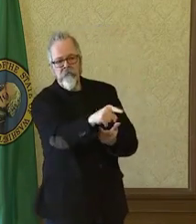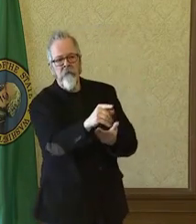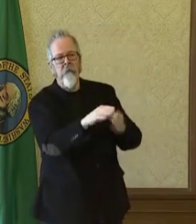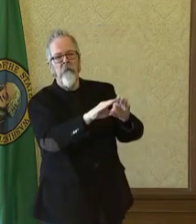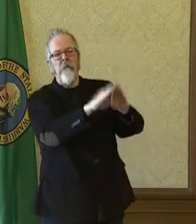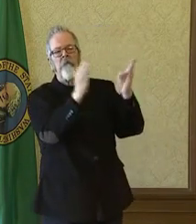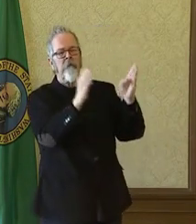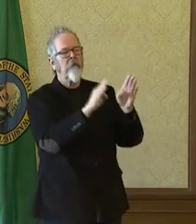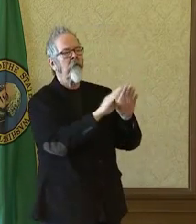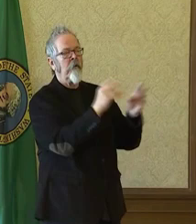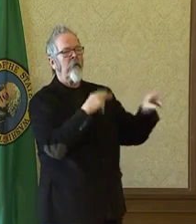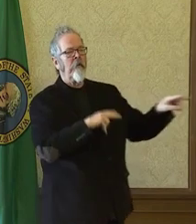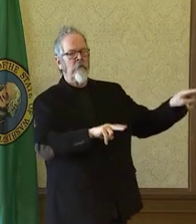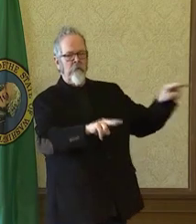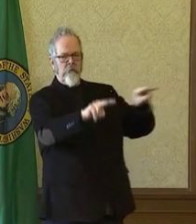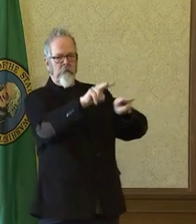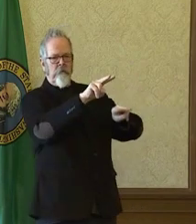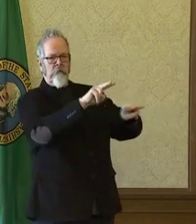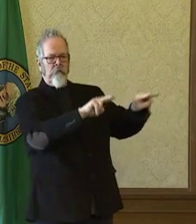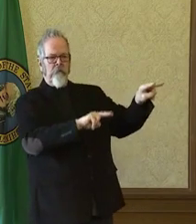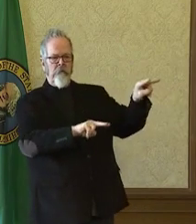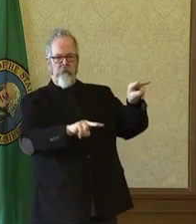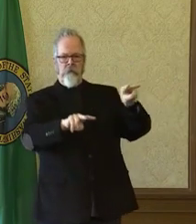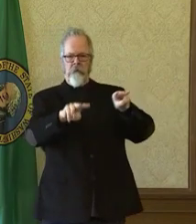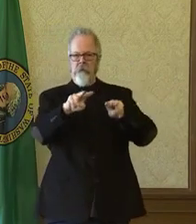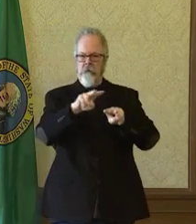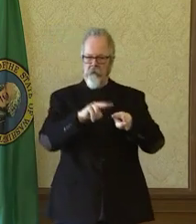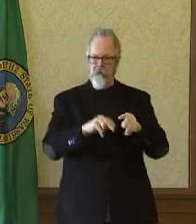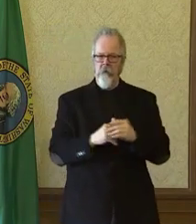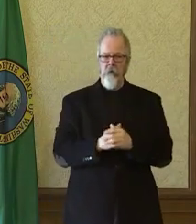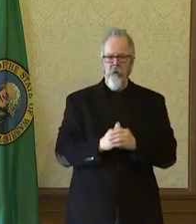We've not made any decisions today in that regard.